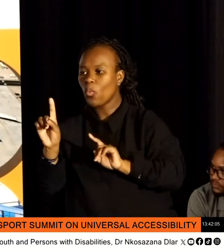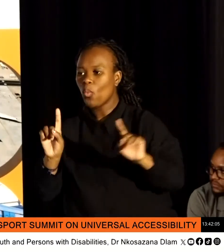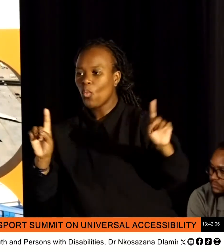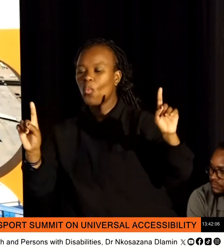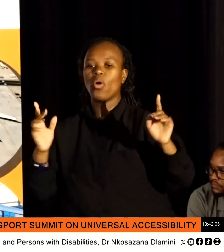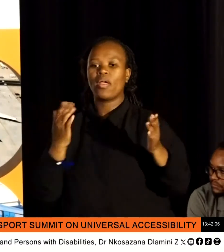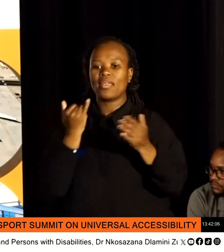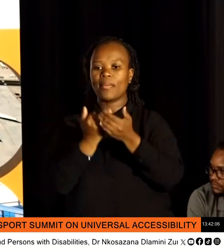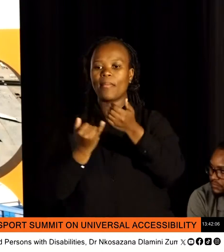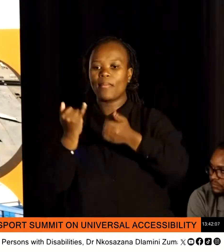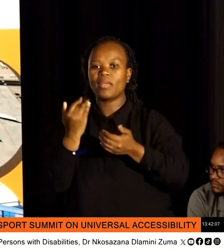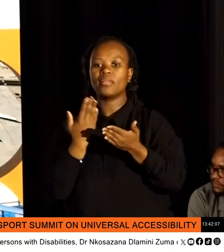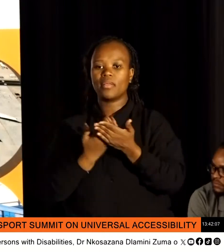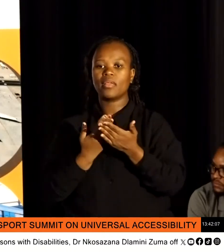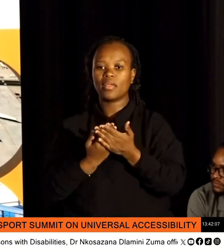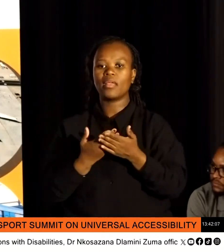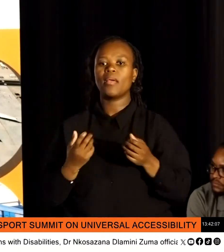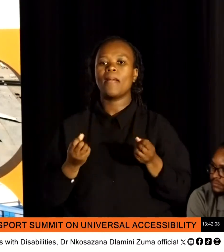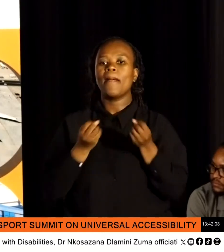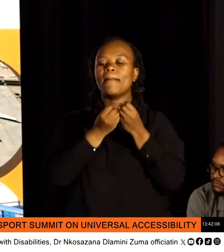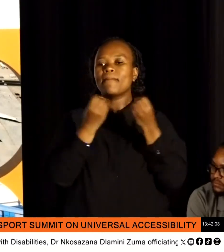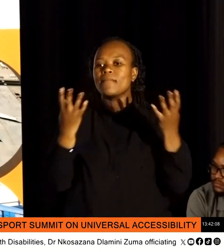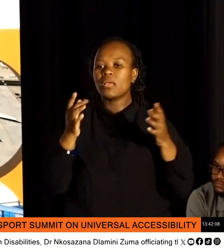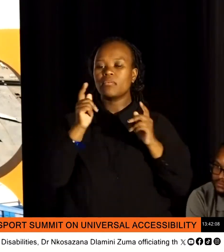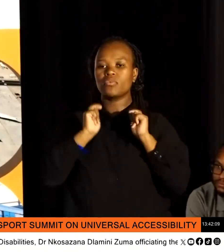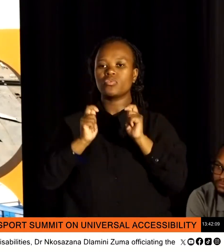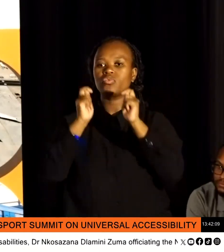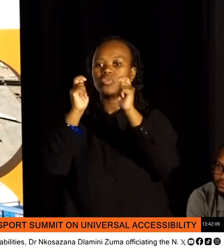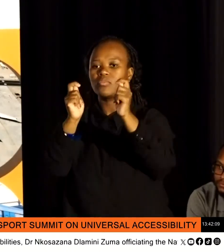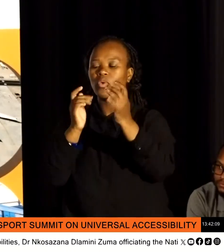Additionally, accessibility to diverse